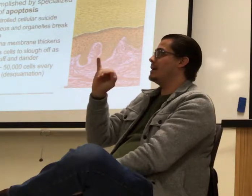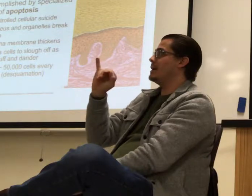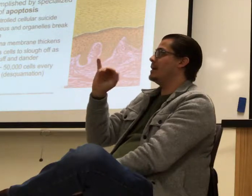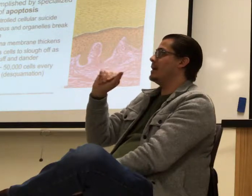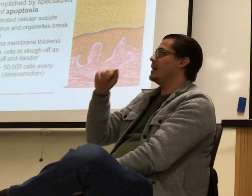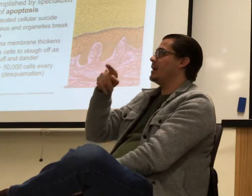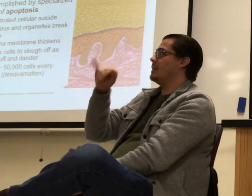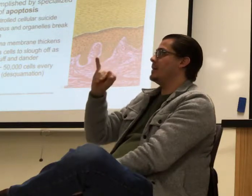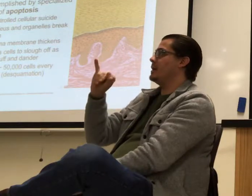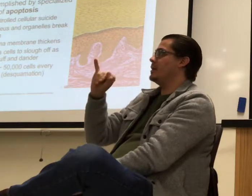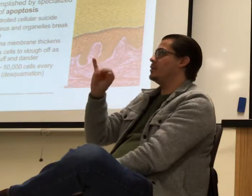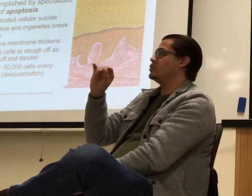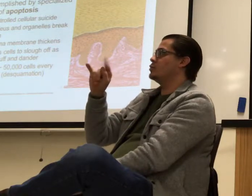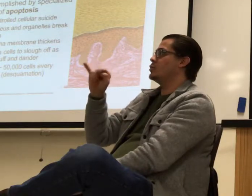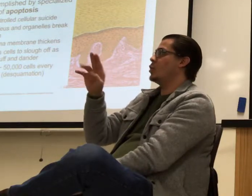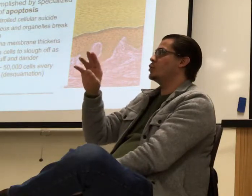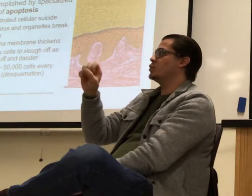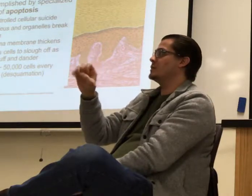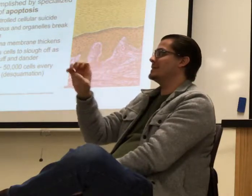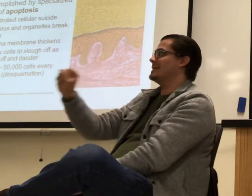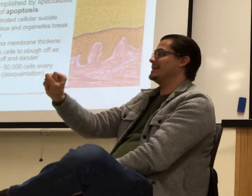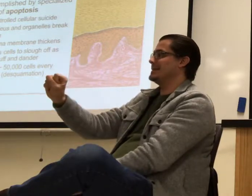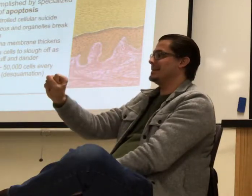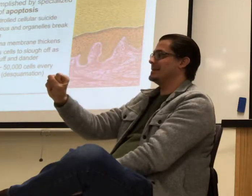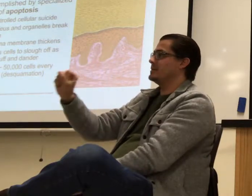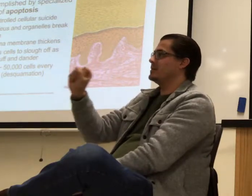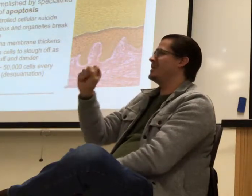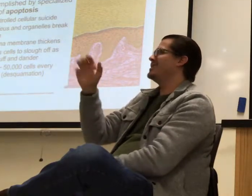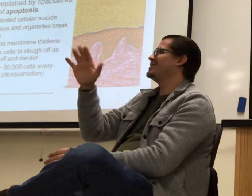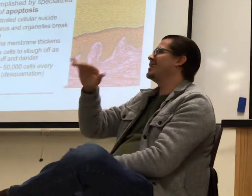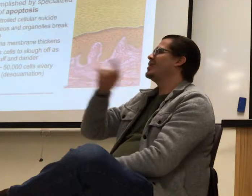Nucleus organelles break down. Just reading from my slide.